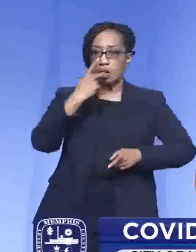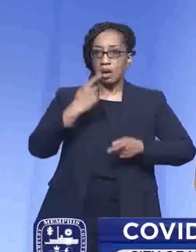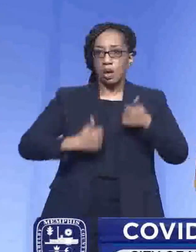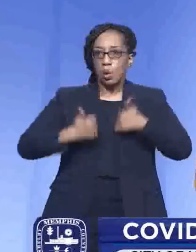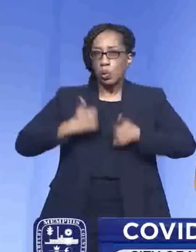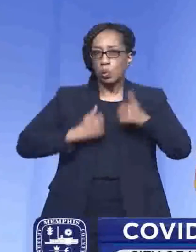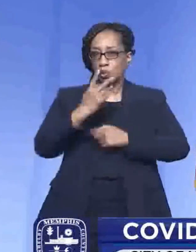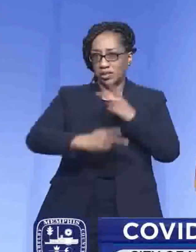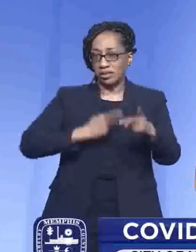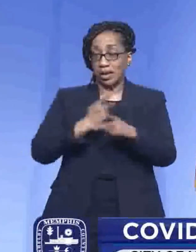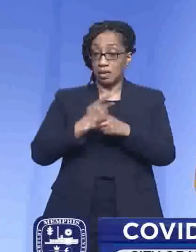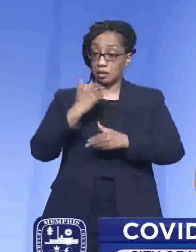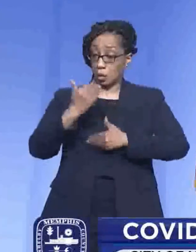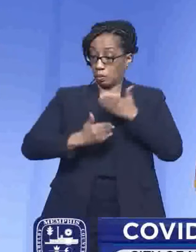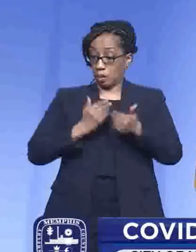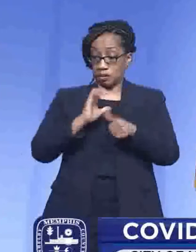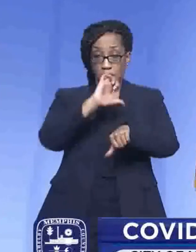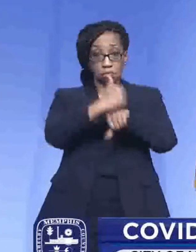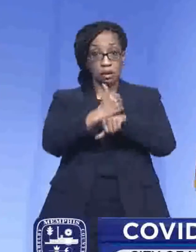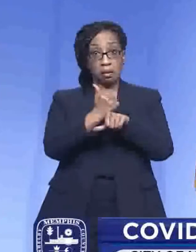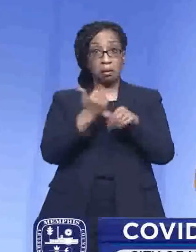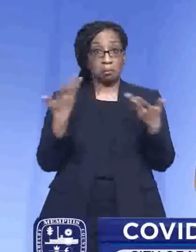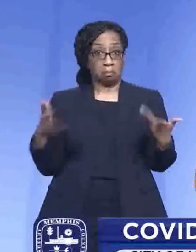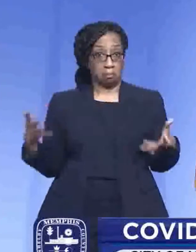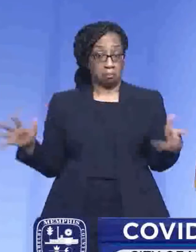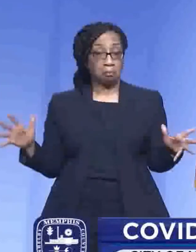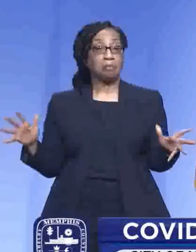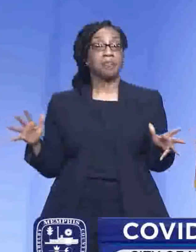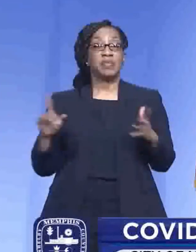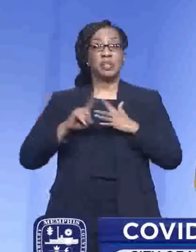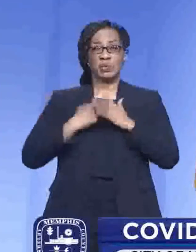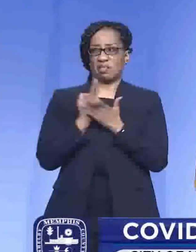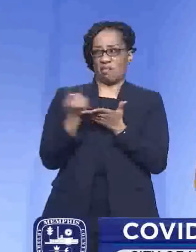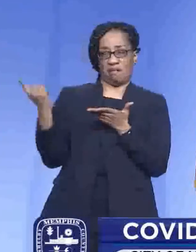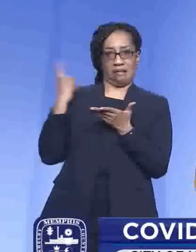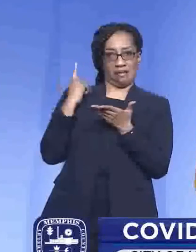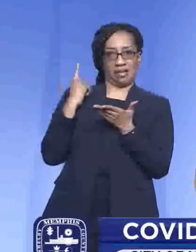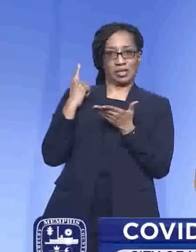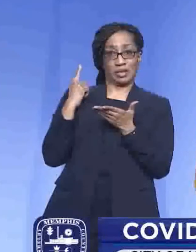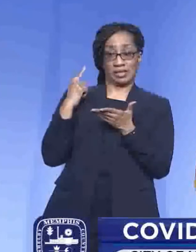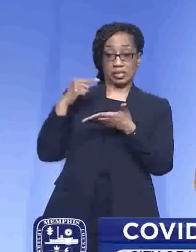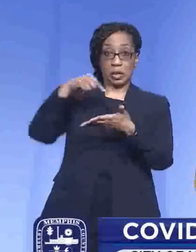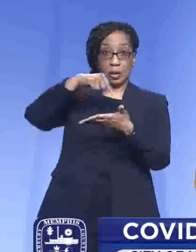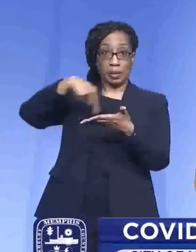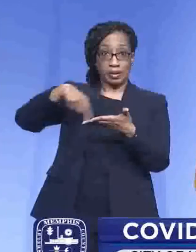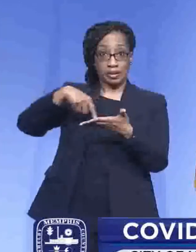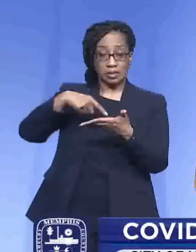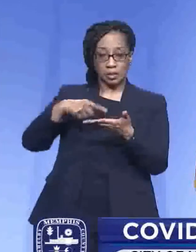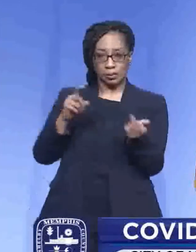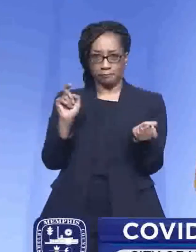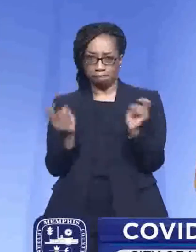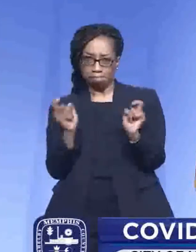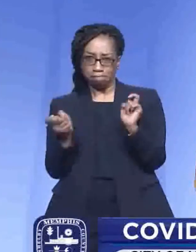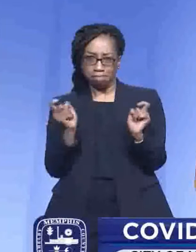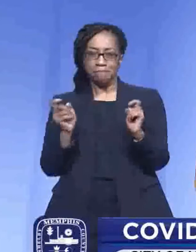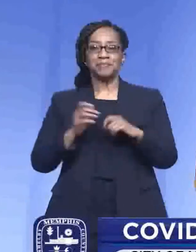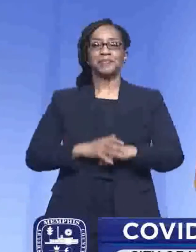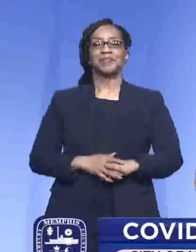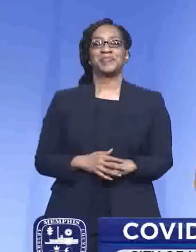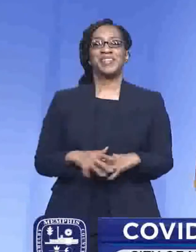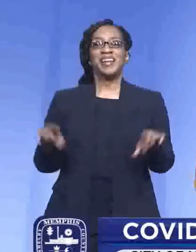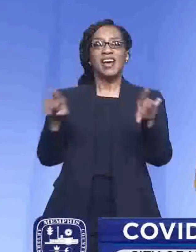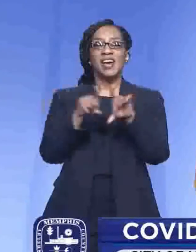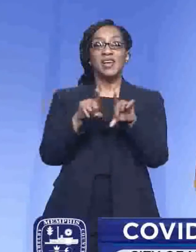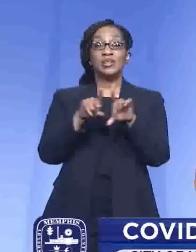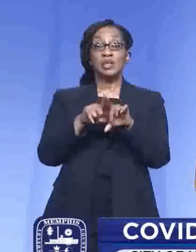that process is well underway. We had started that actually last week, and this week we refined that process. I also want to